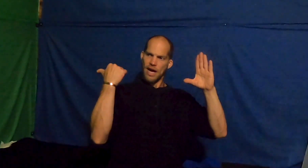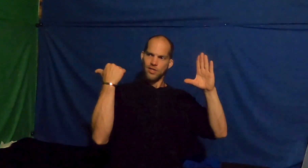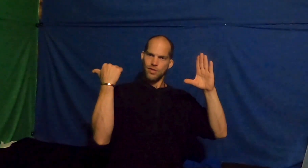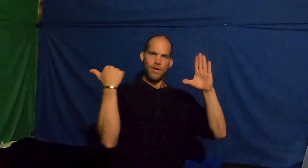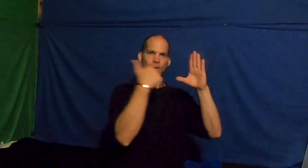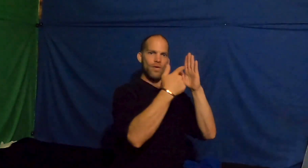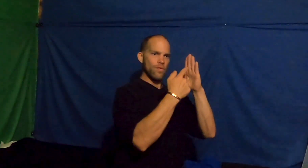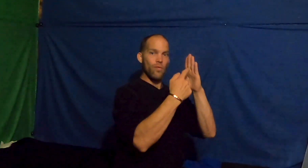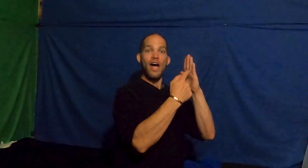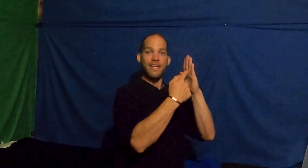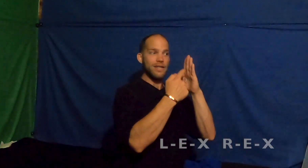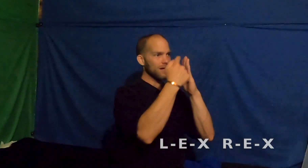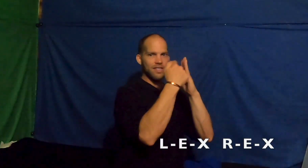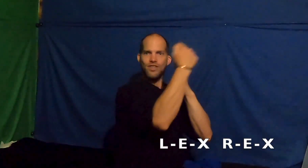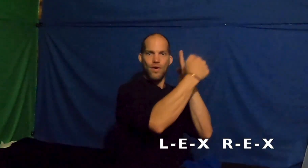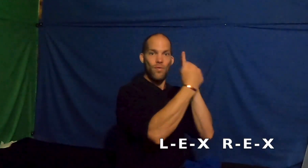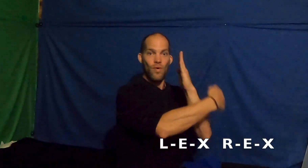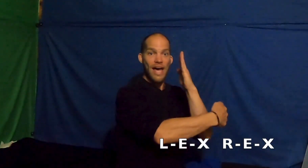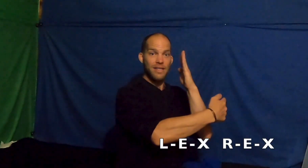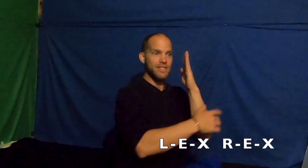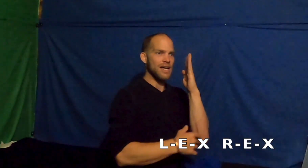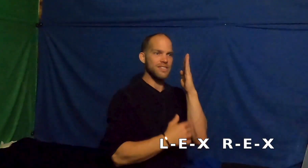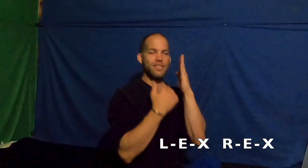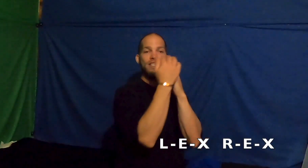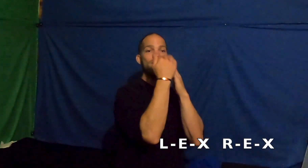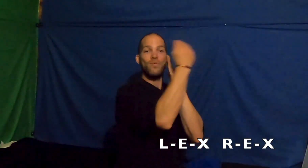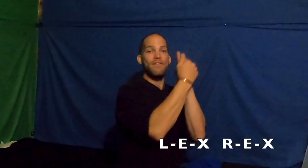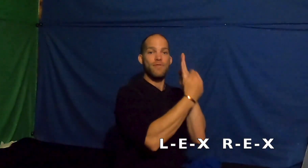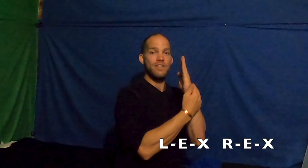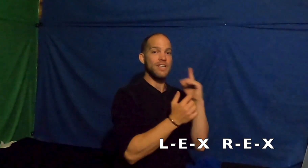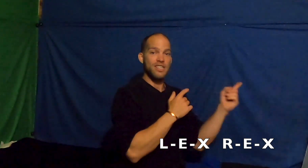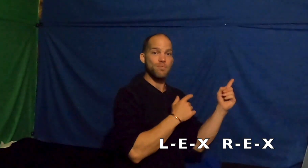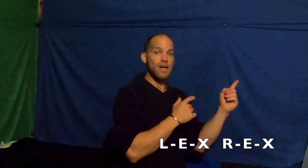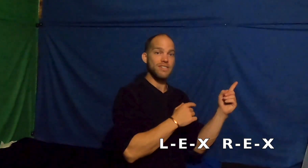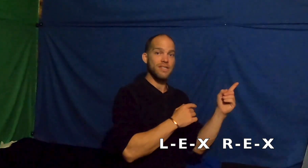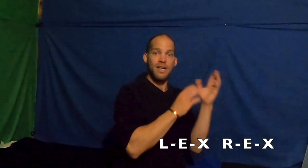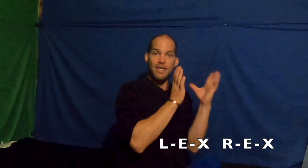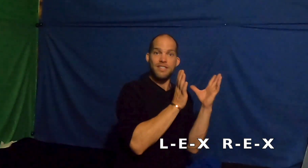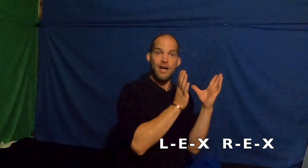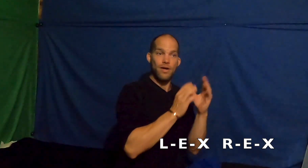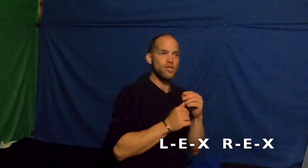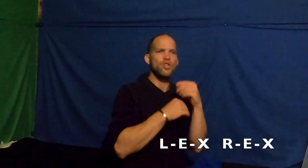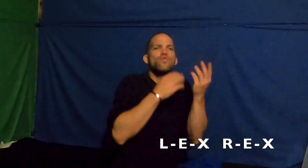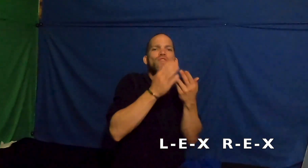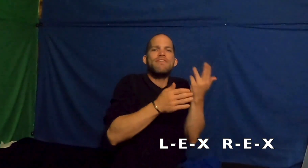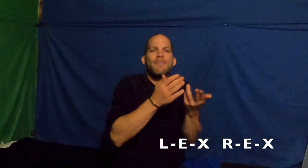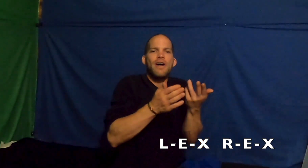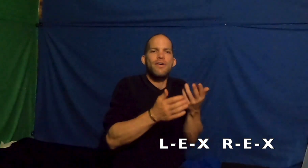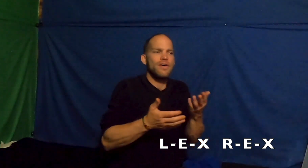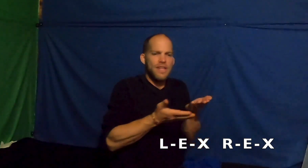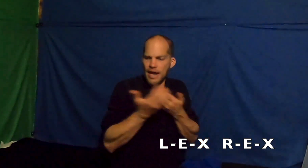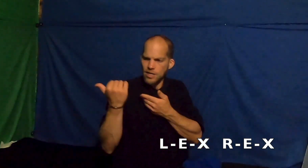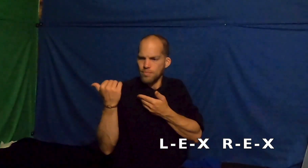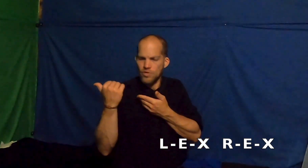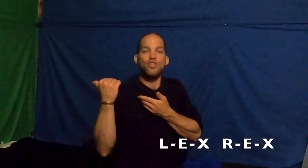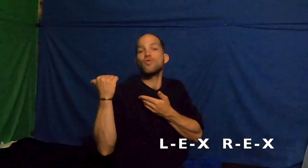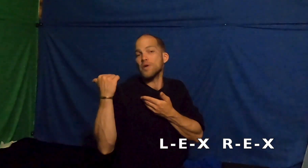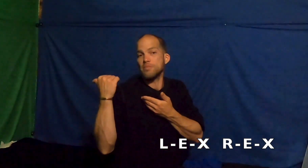lex right, it's rex, as in the reference expressed center. So you refired the true